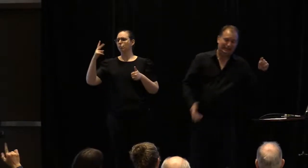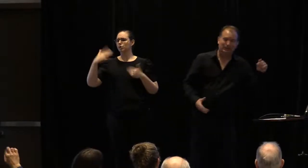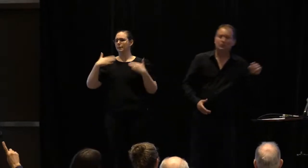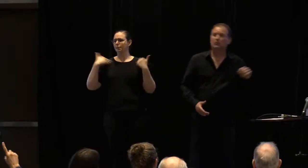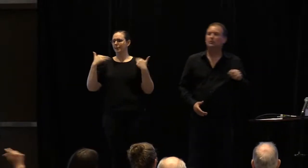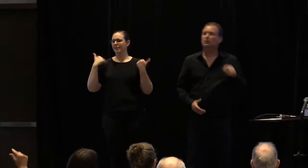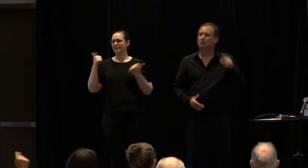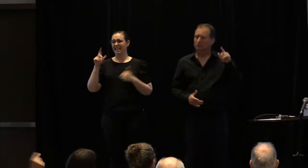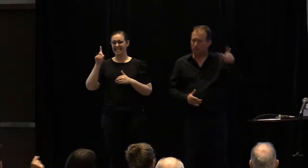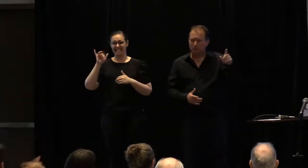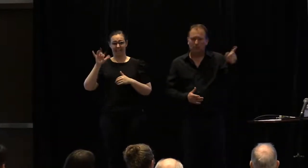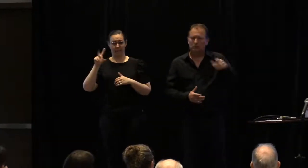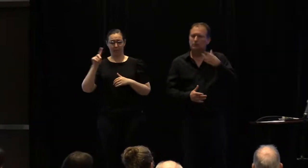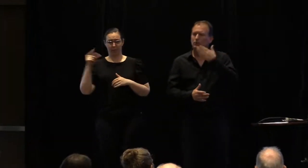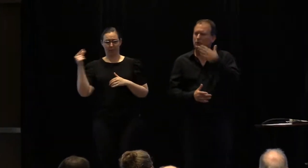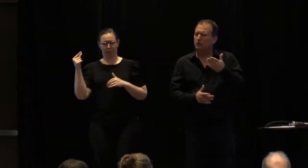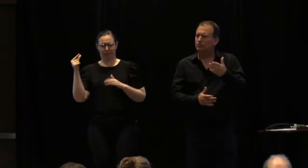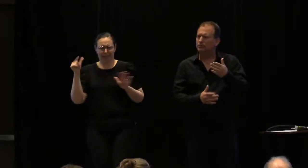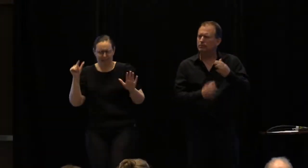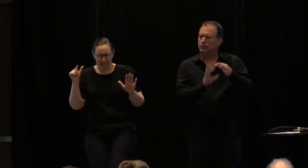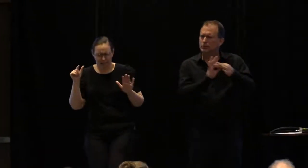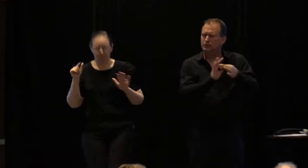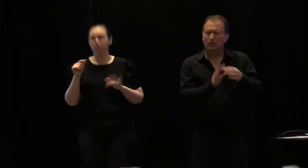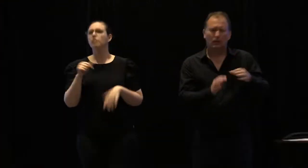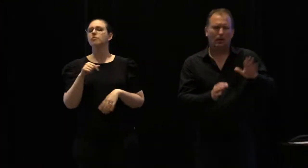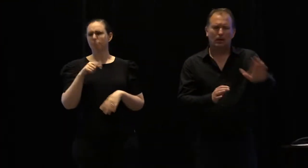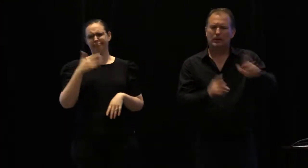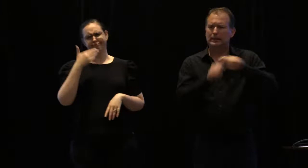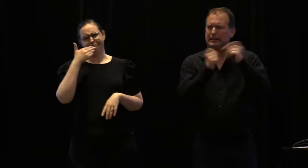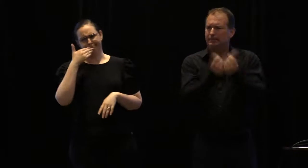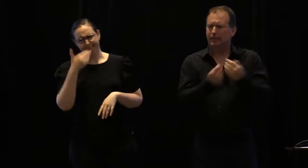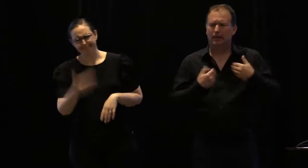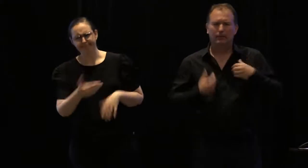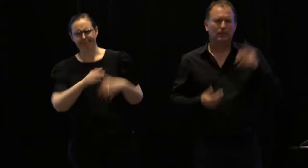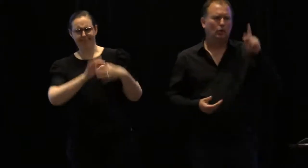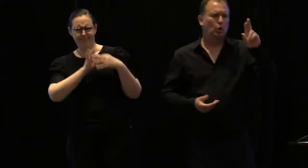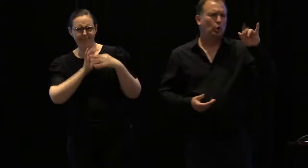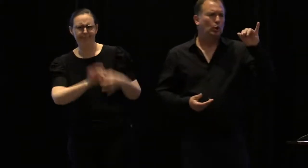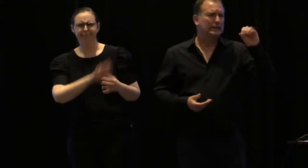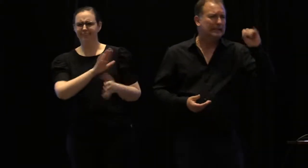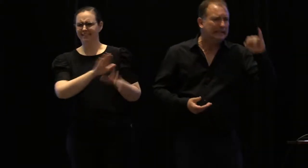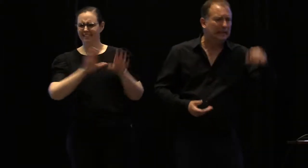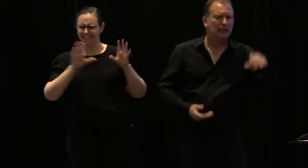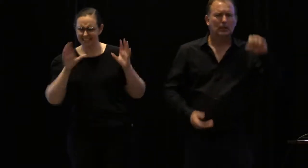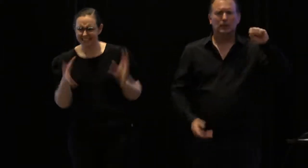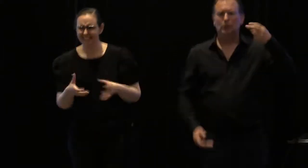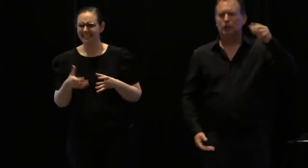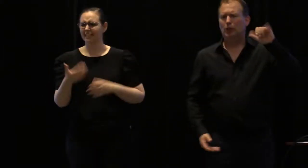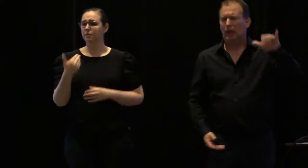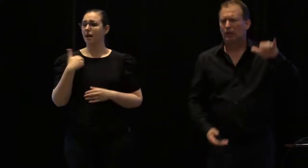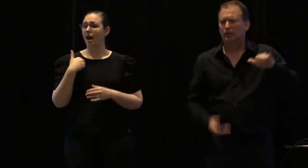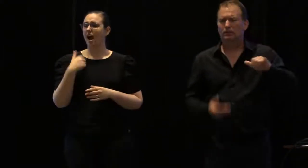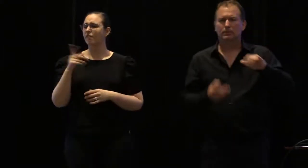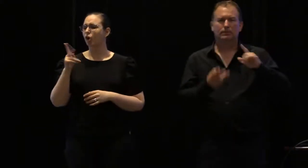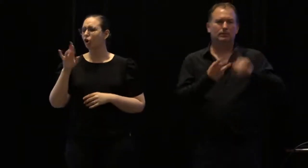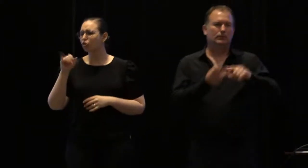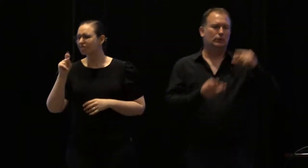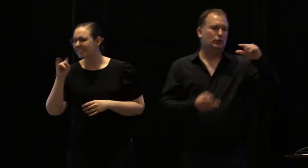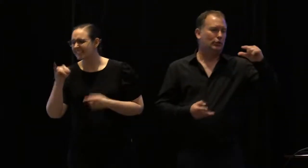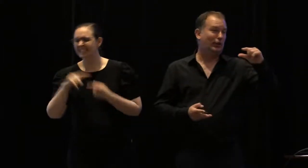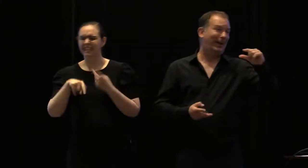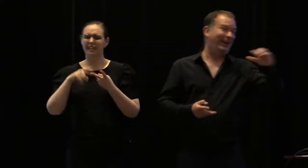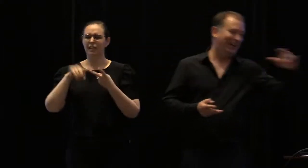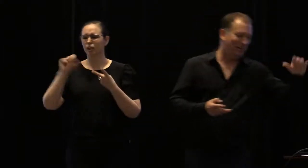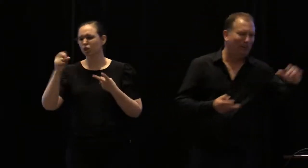He worked with David, I cannot remember the minister's name, but Sam led a team